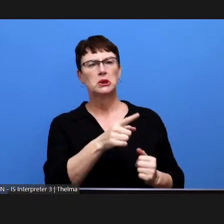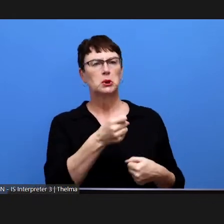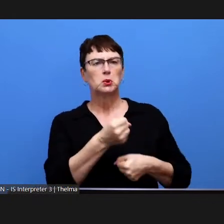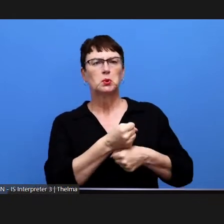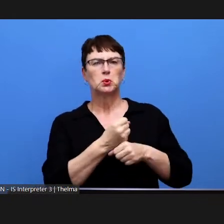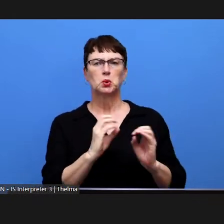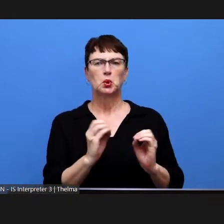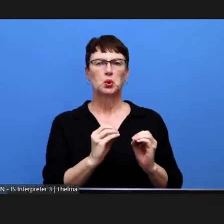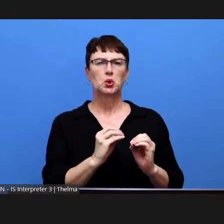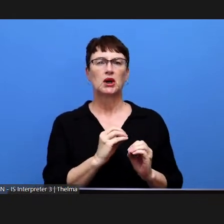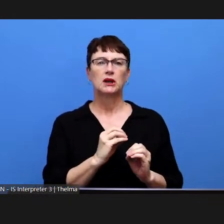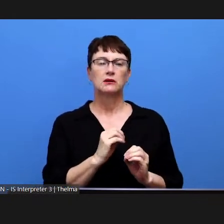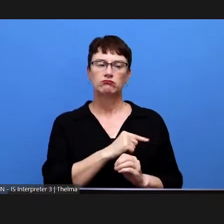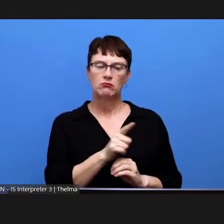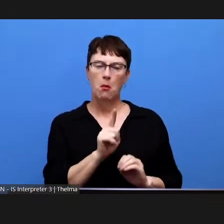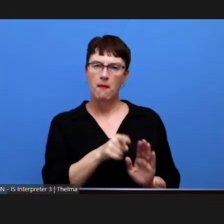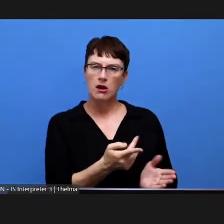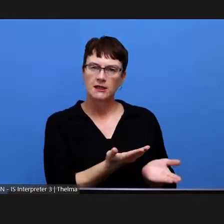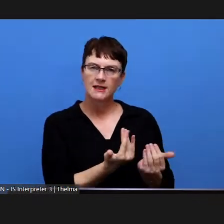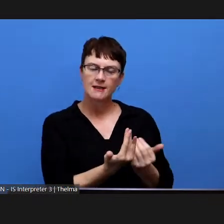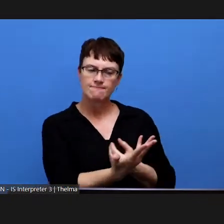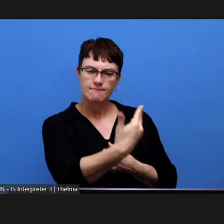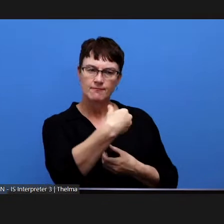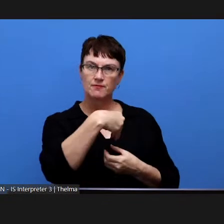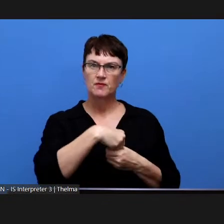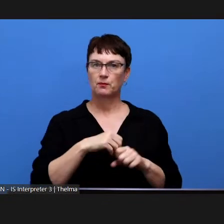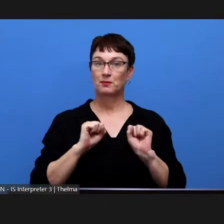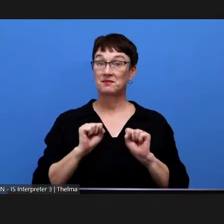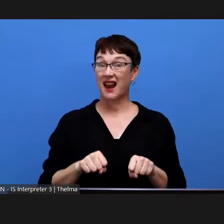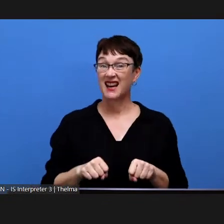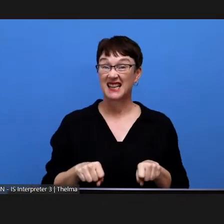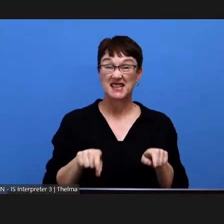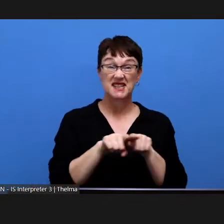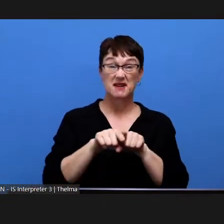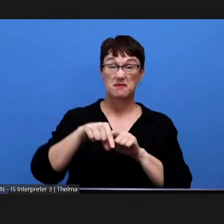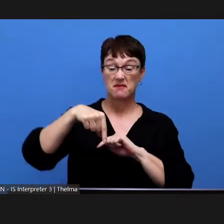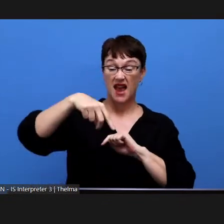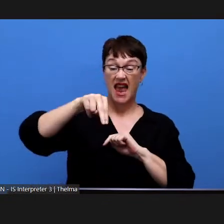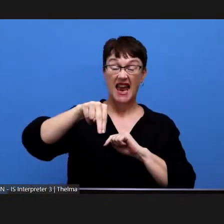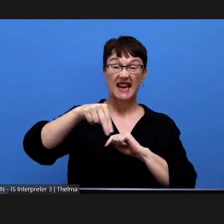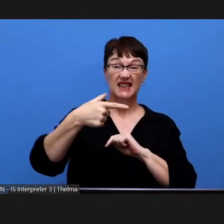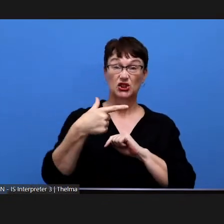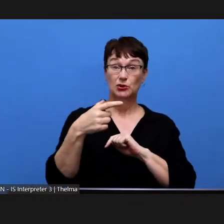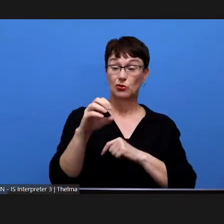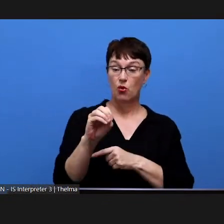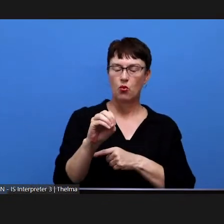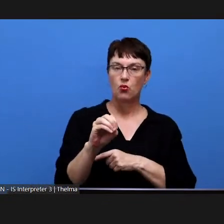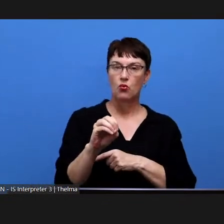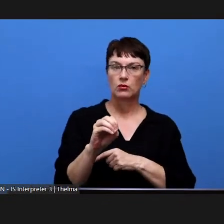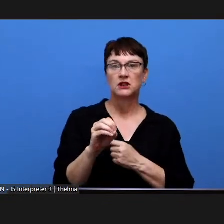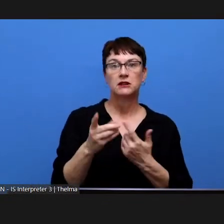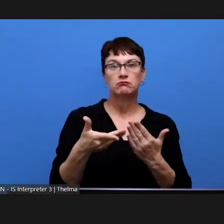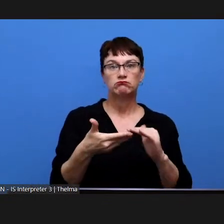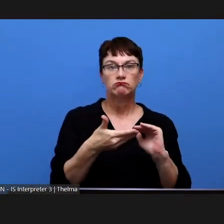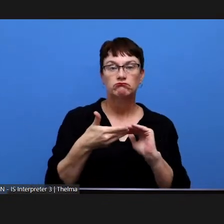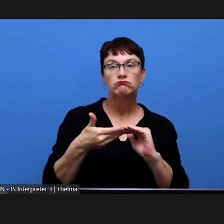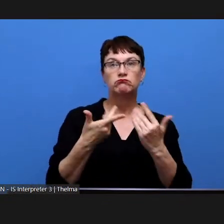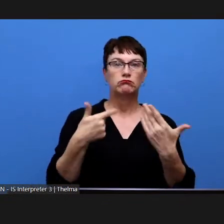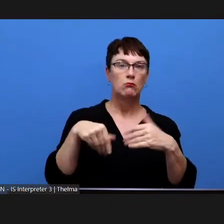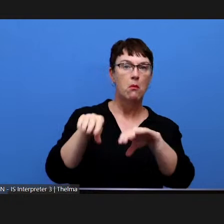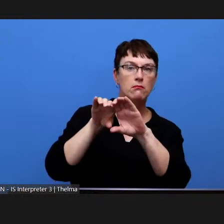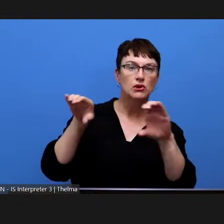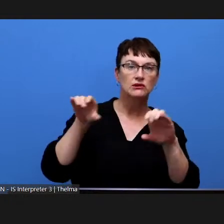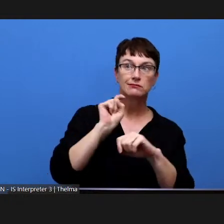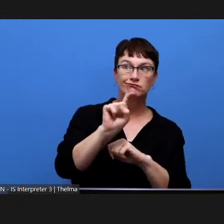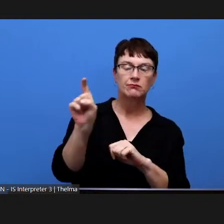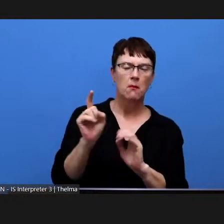Agenda 2063. But there's still a lot needs to be done in ensuring that those